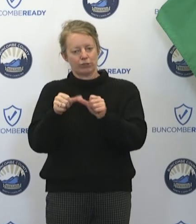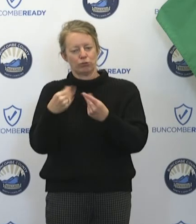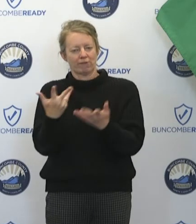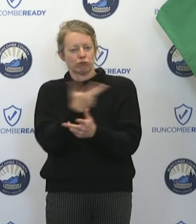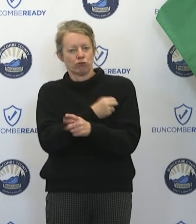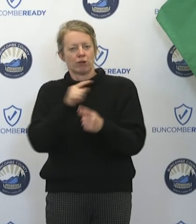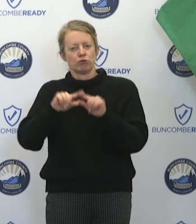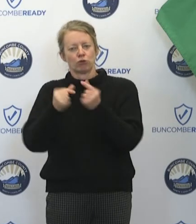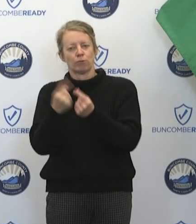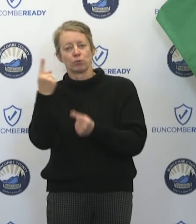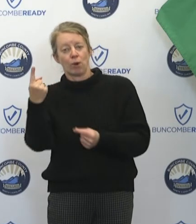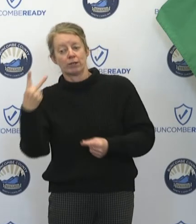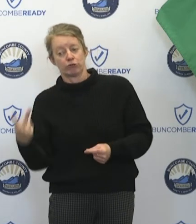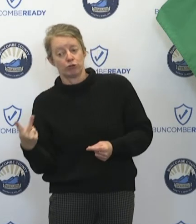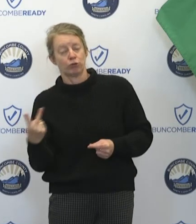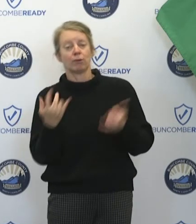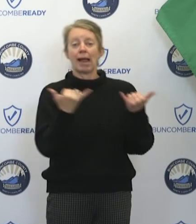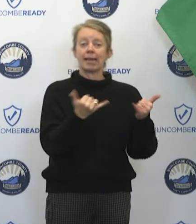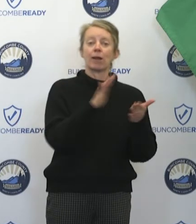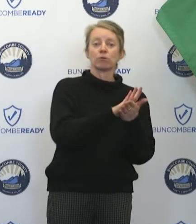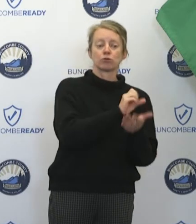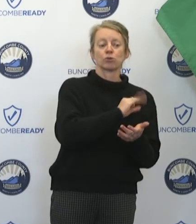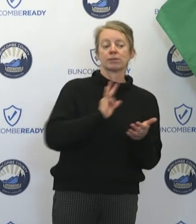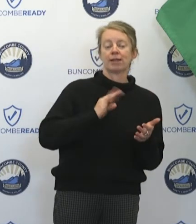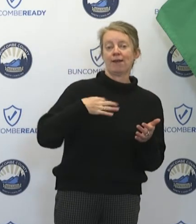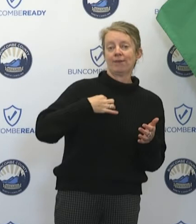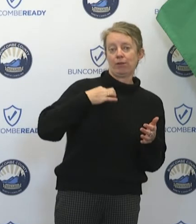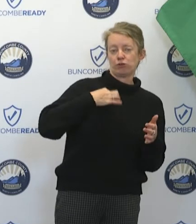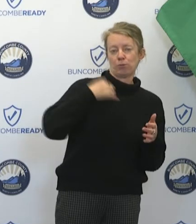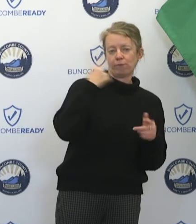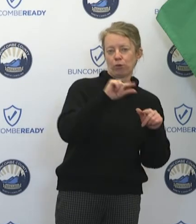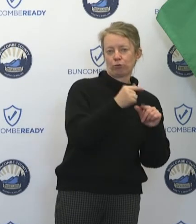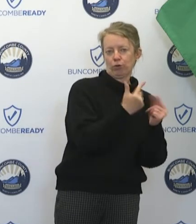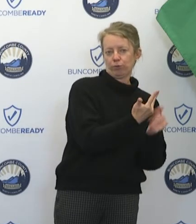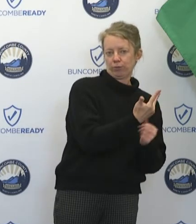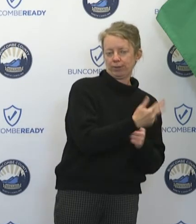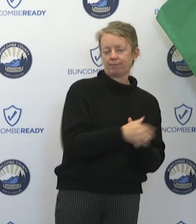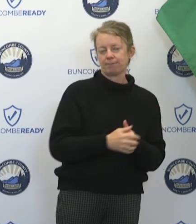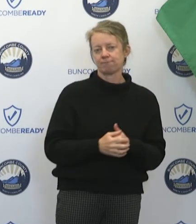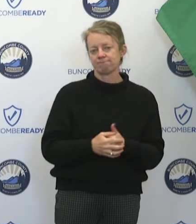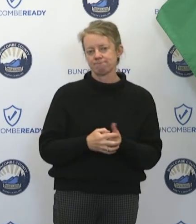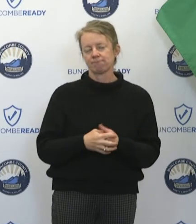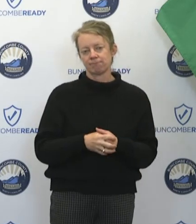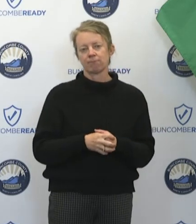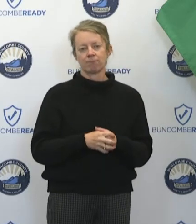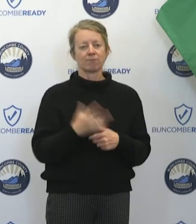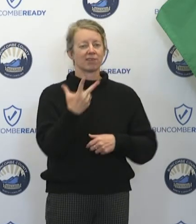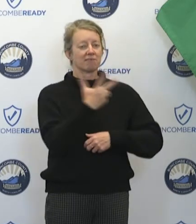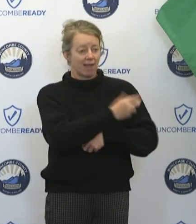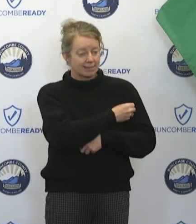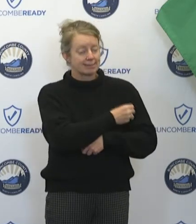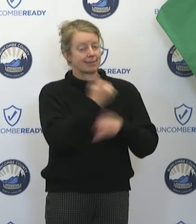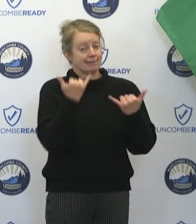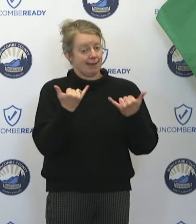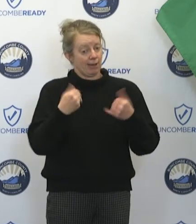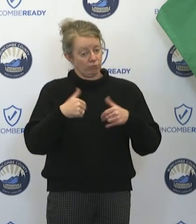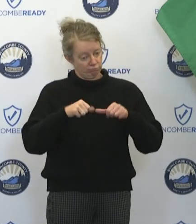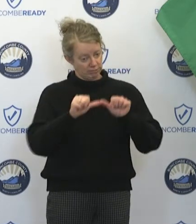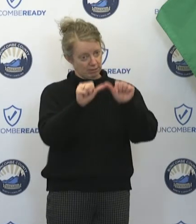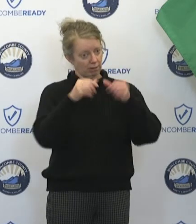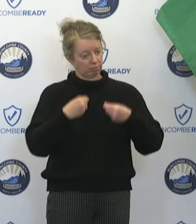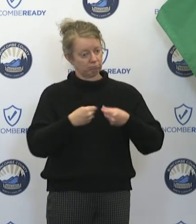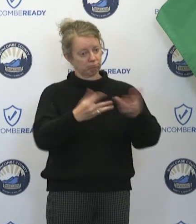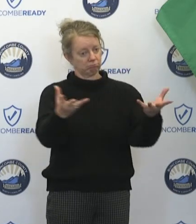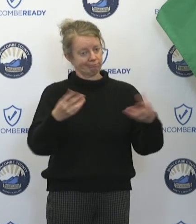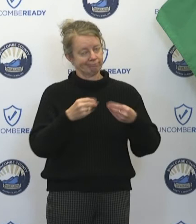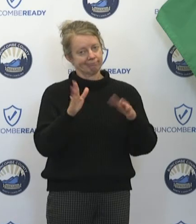now school staff are eligible as the first population in Group 3. While vaccine rollout is underway, it will